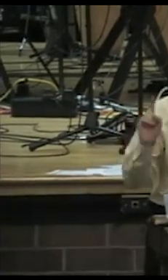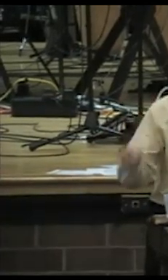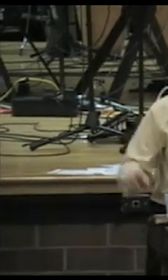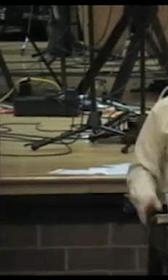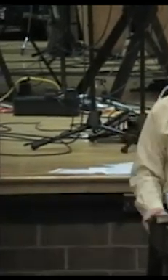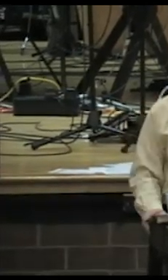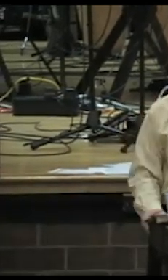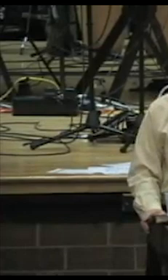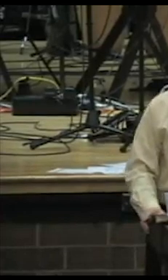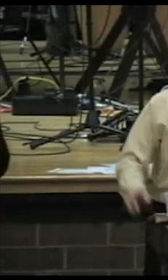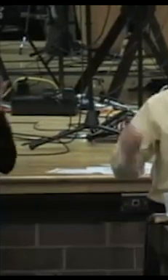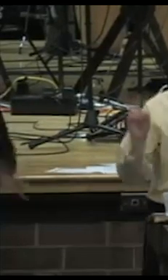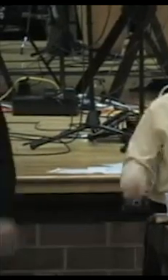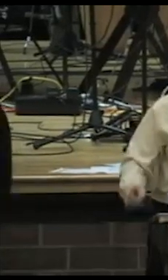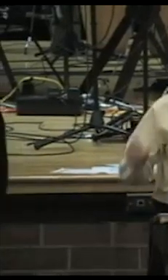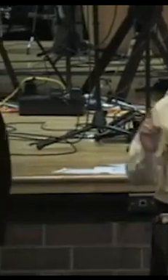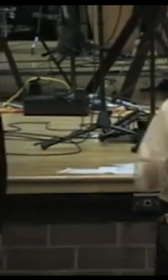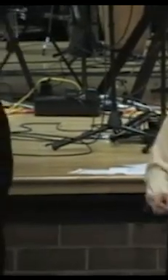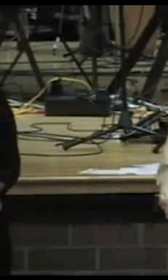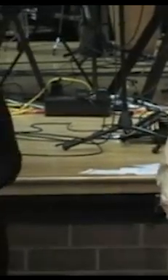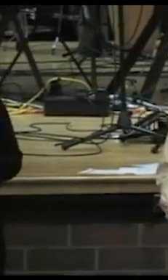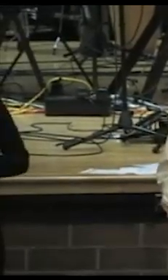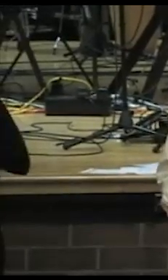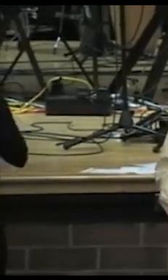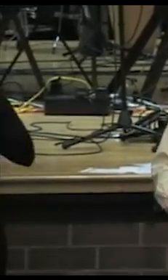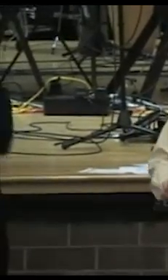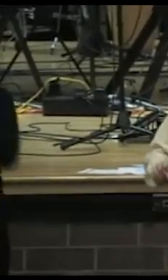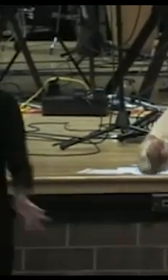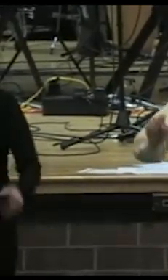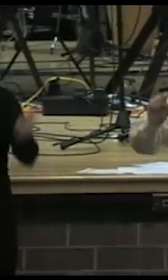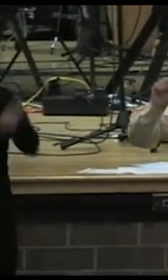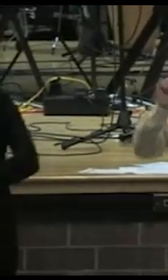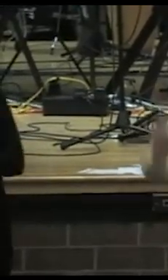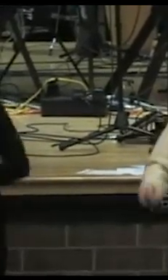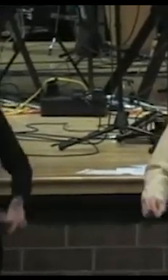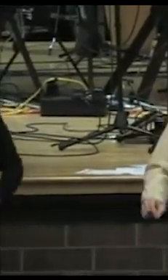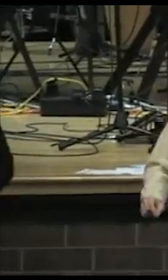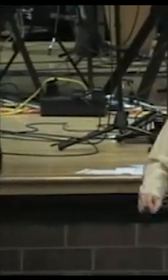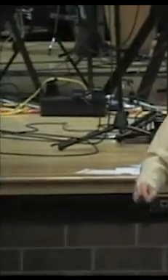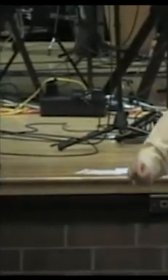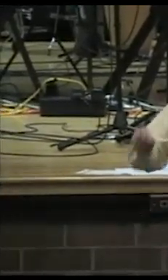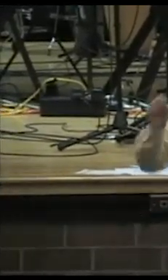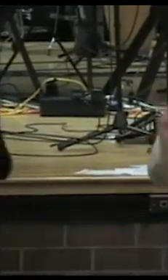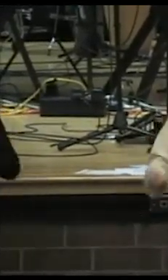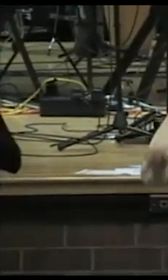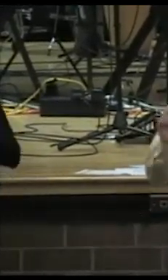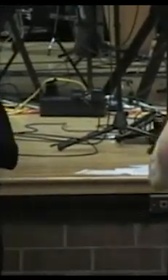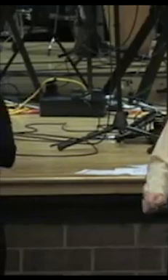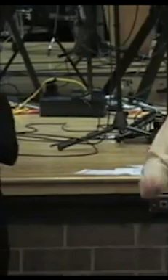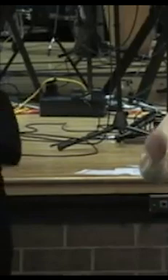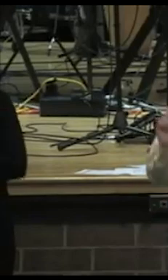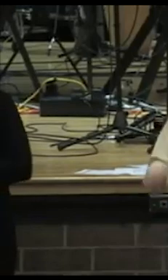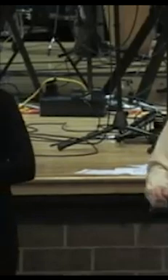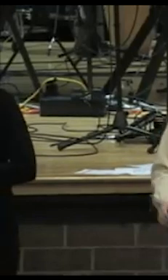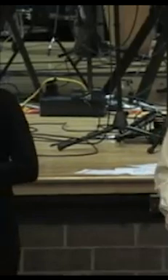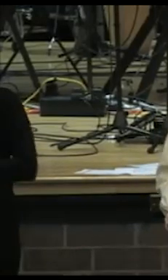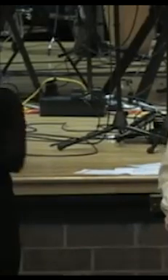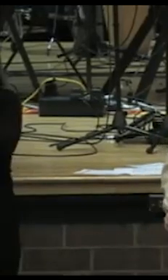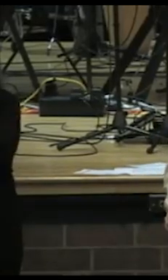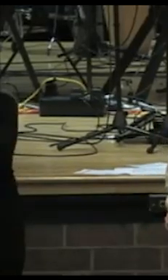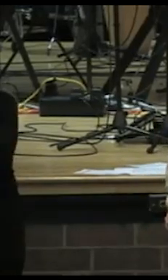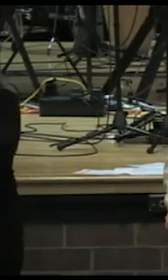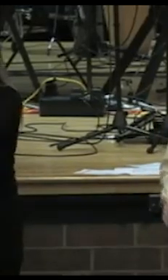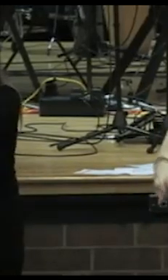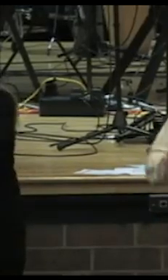and serving your own kingdom. The joy of the Lord is practicing undistracted devotion to